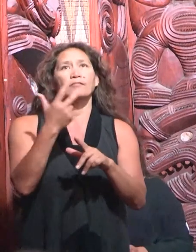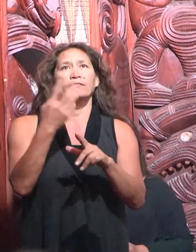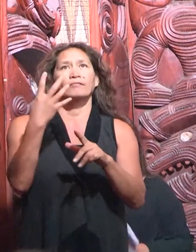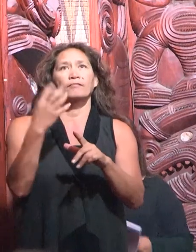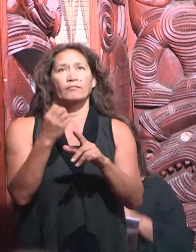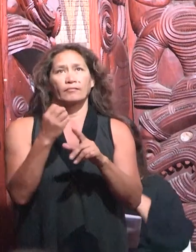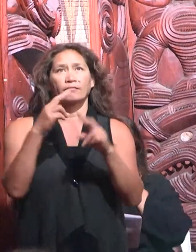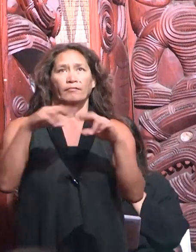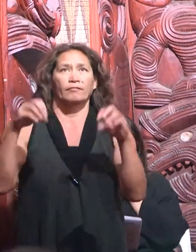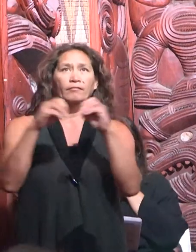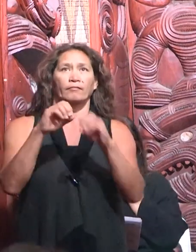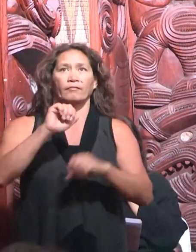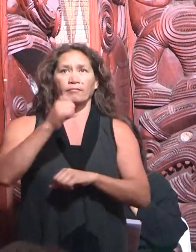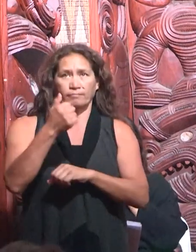whātekau.